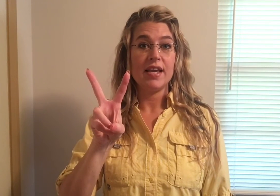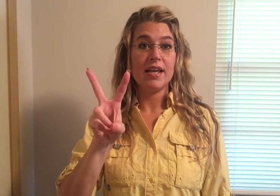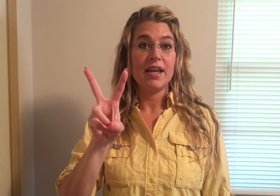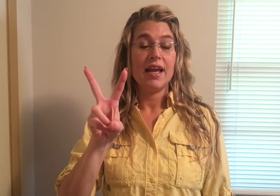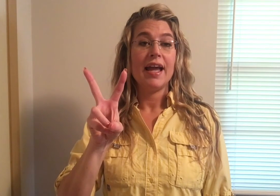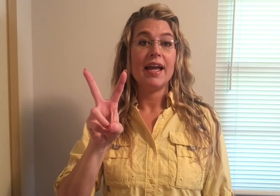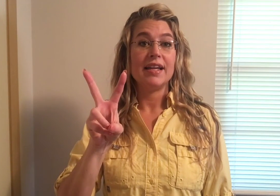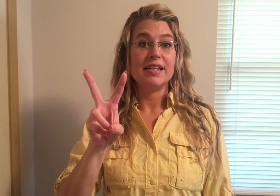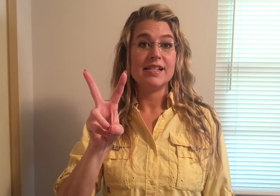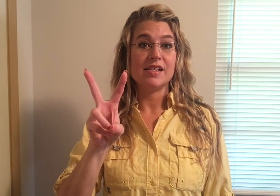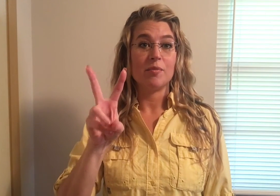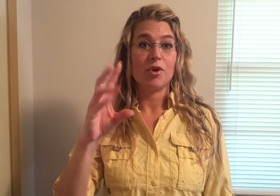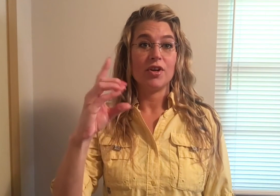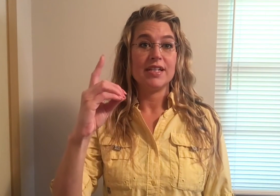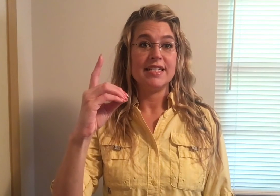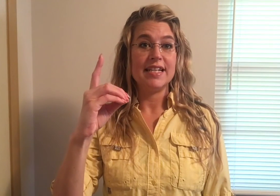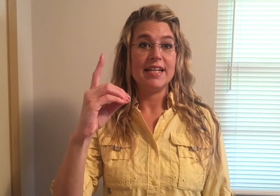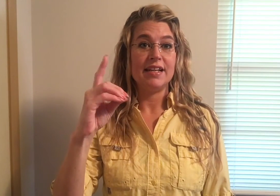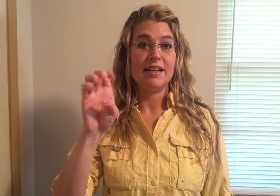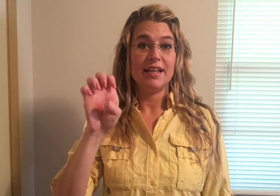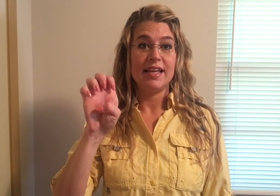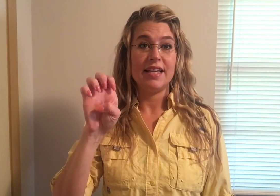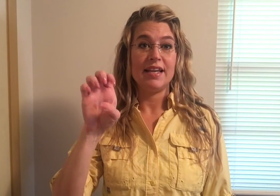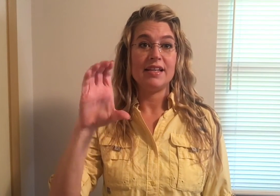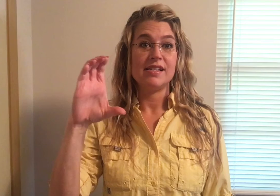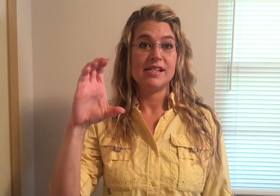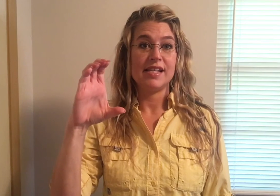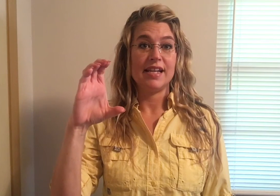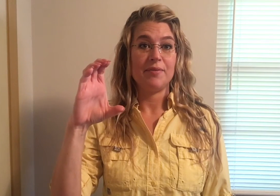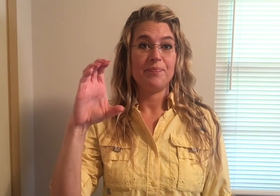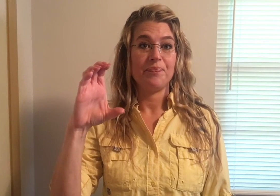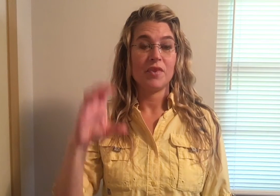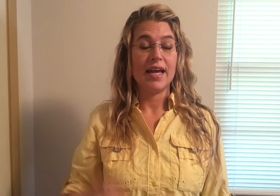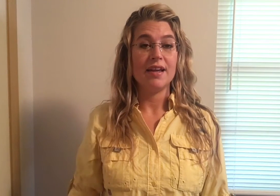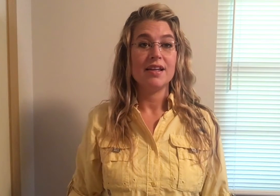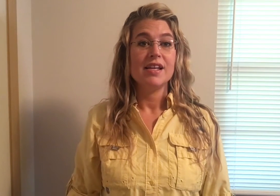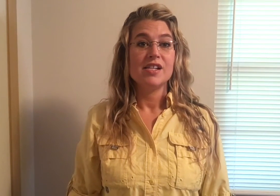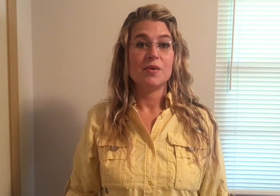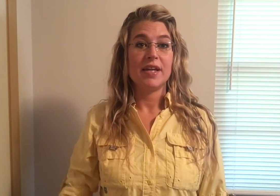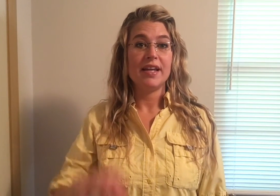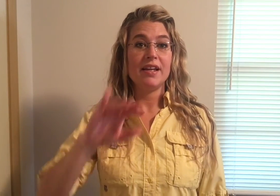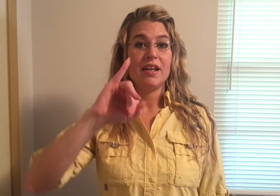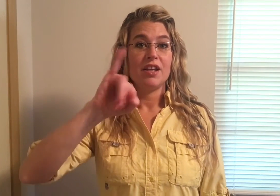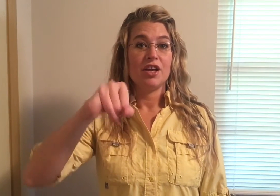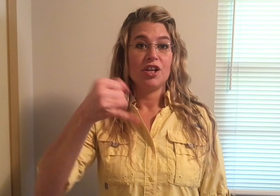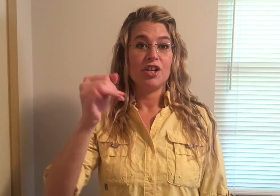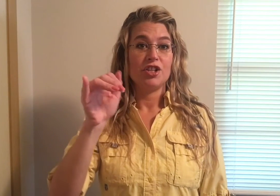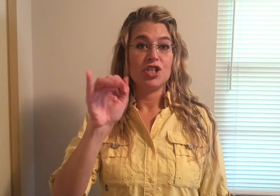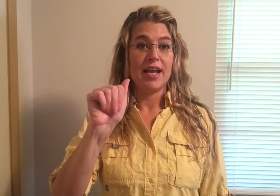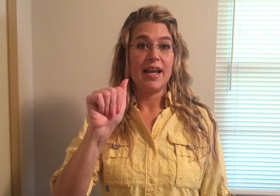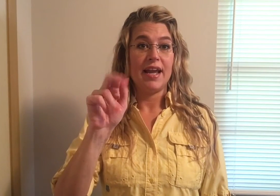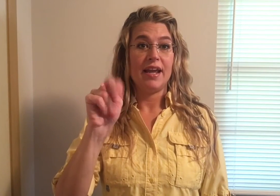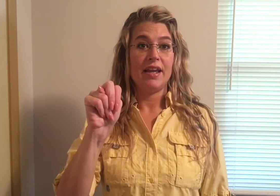N-O-V. And December, D-E-C. Okay, so again,